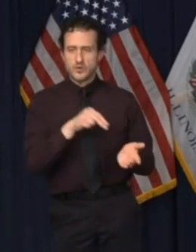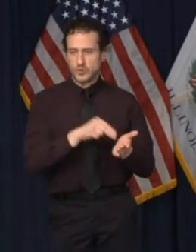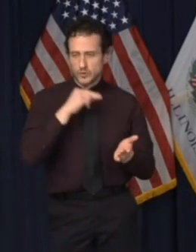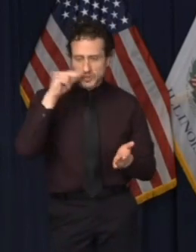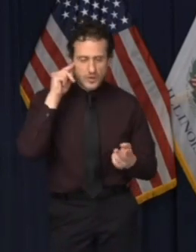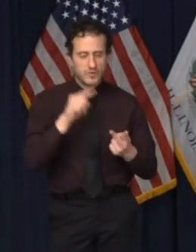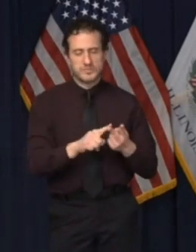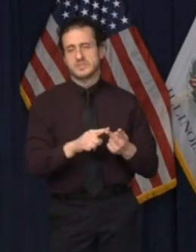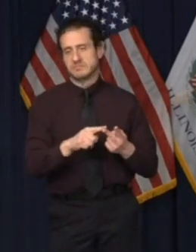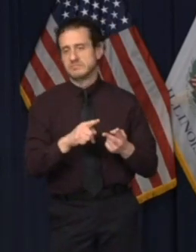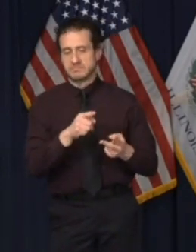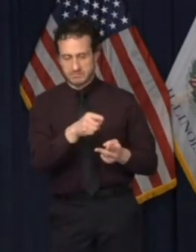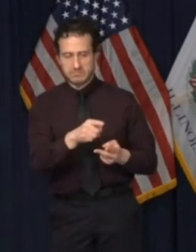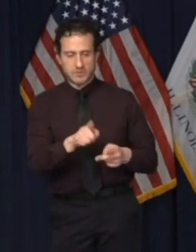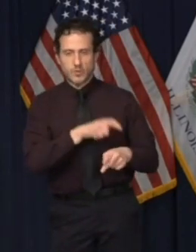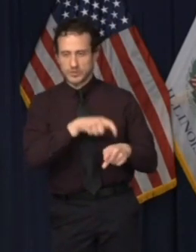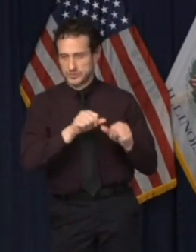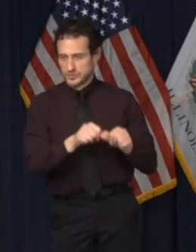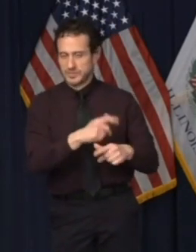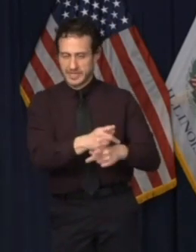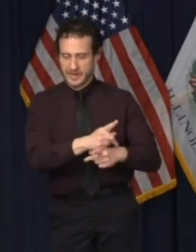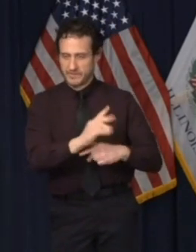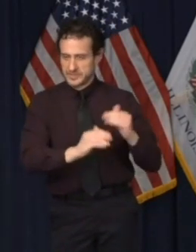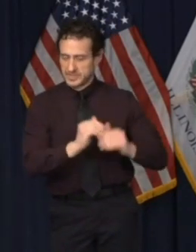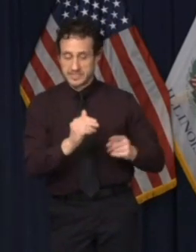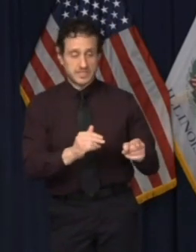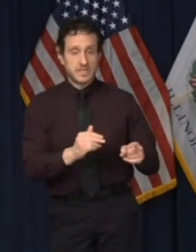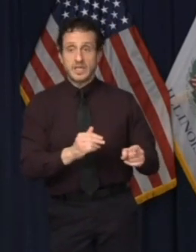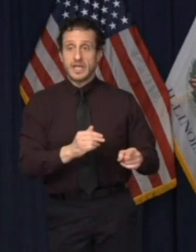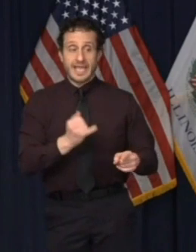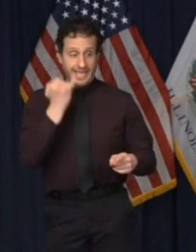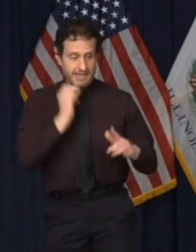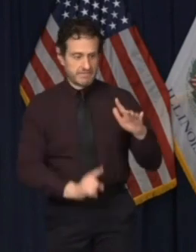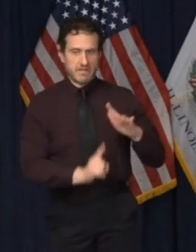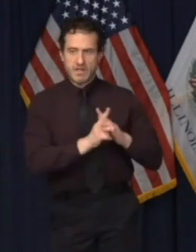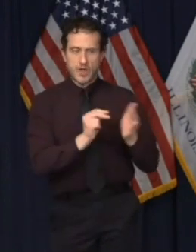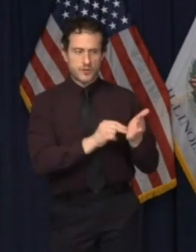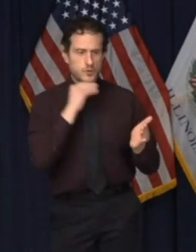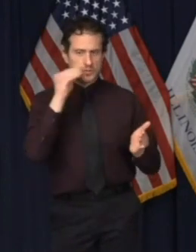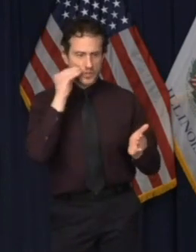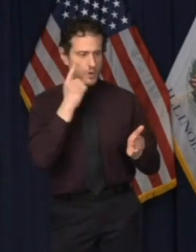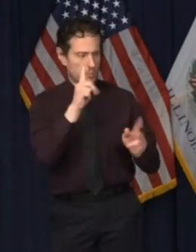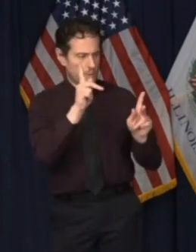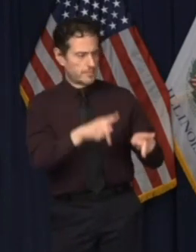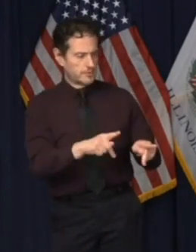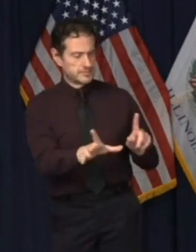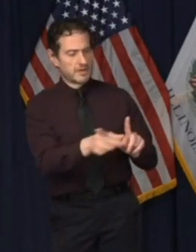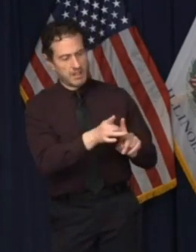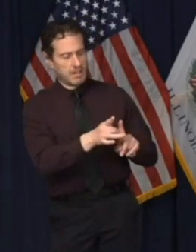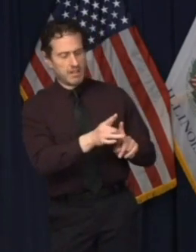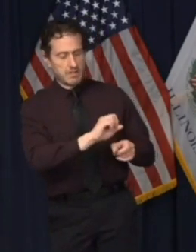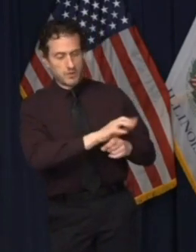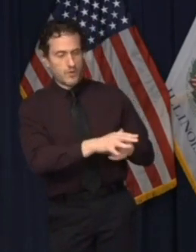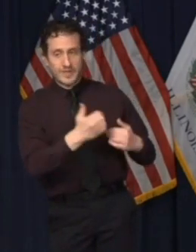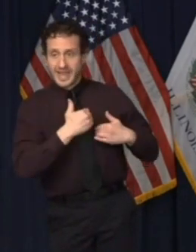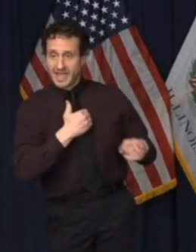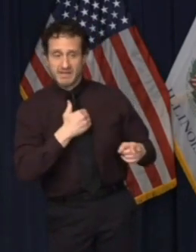it's important to note that once a nursing home has a confirmed case, we treat any additional